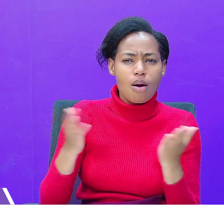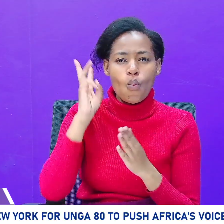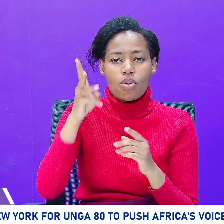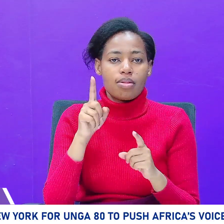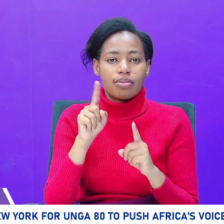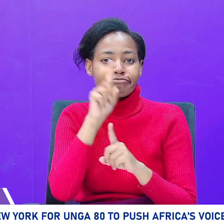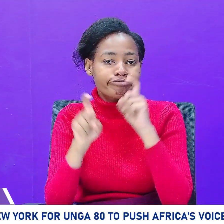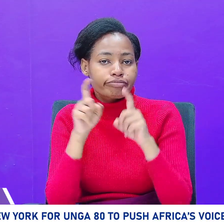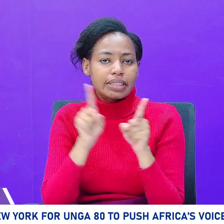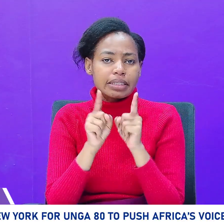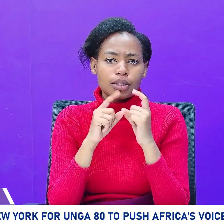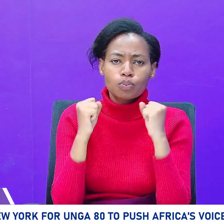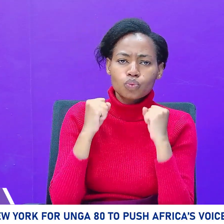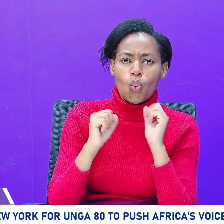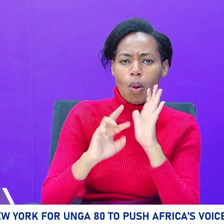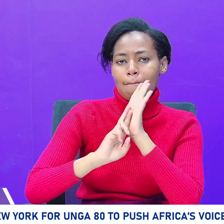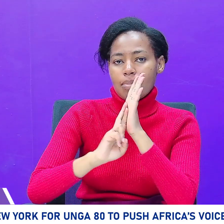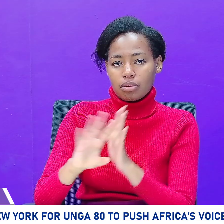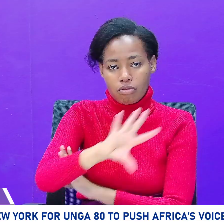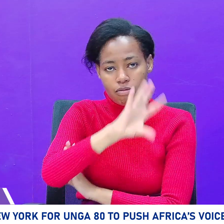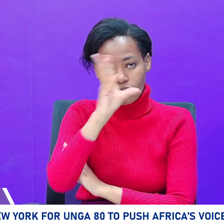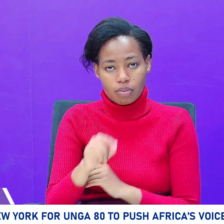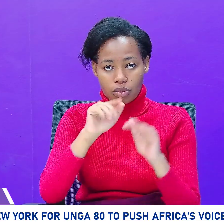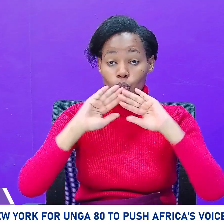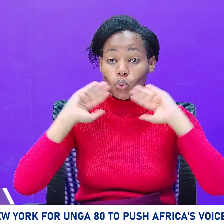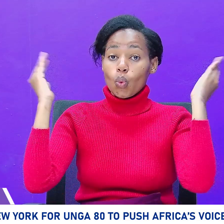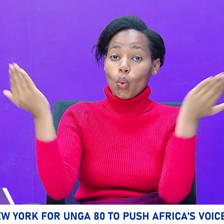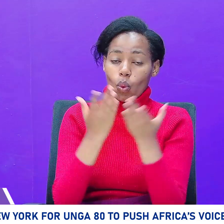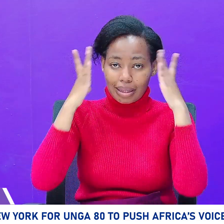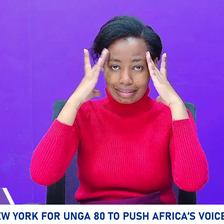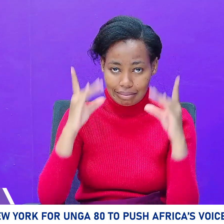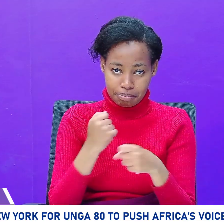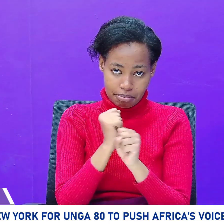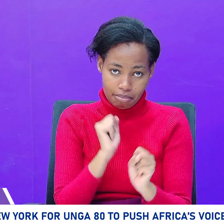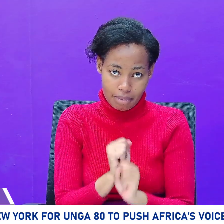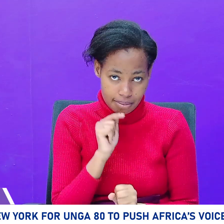where he will rally for stronger representation of Africa in global decision-making.